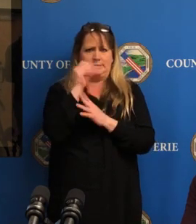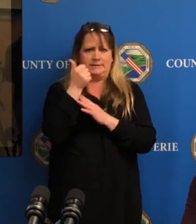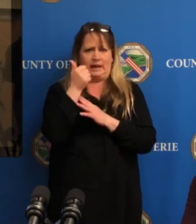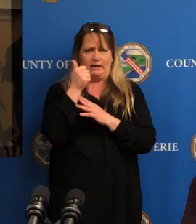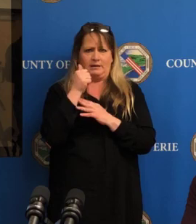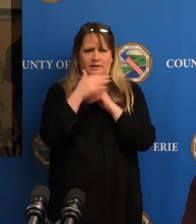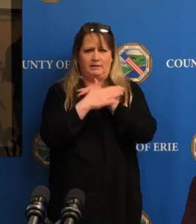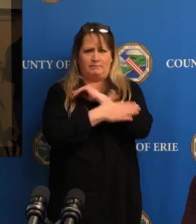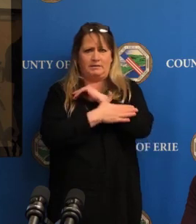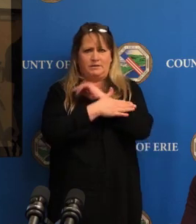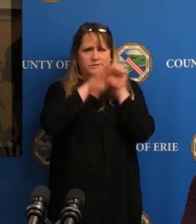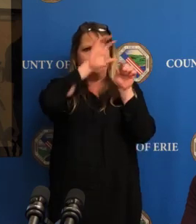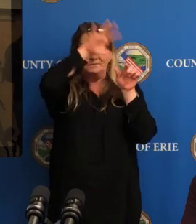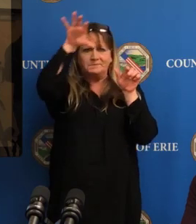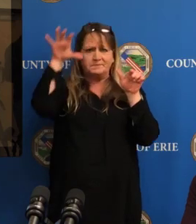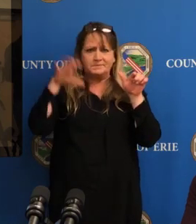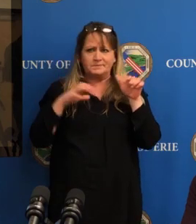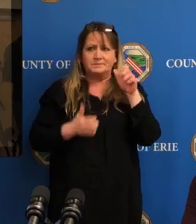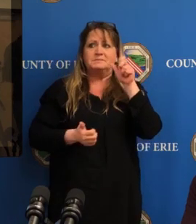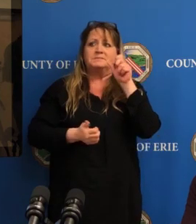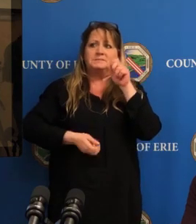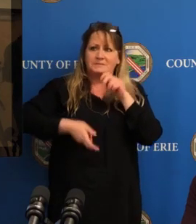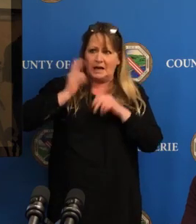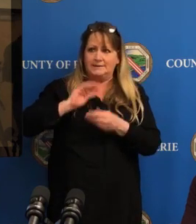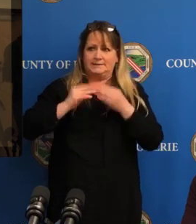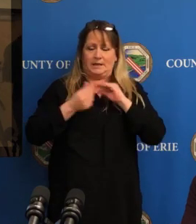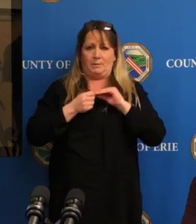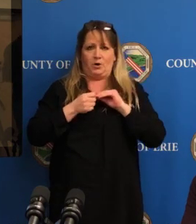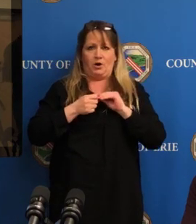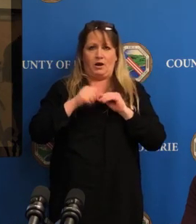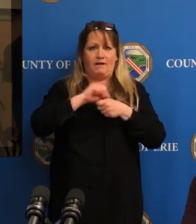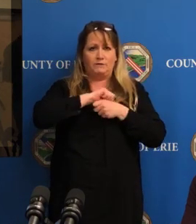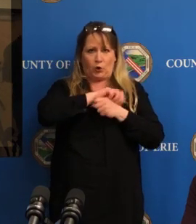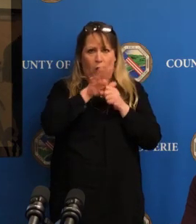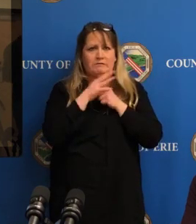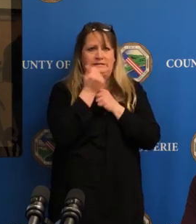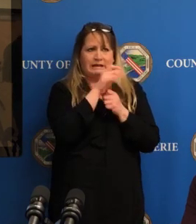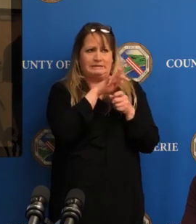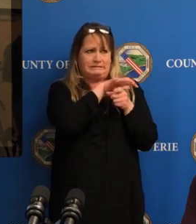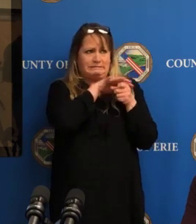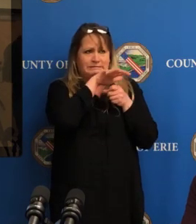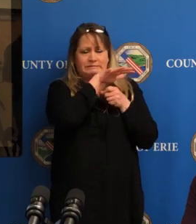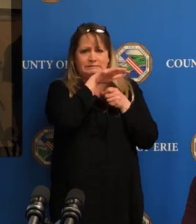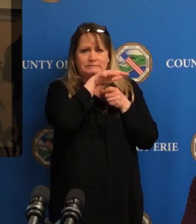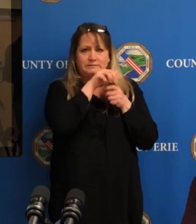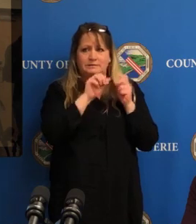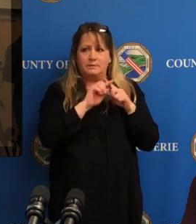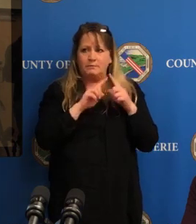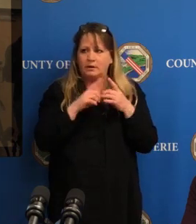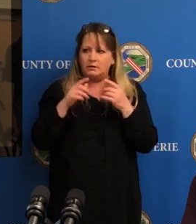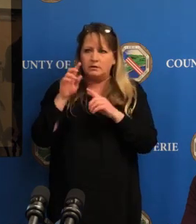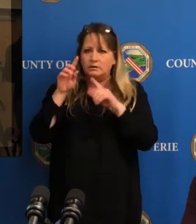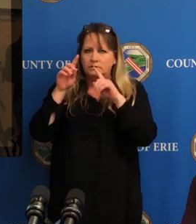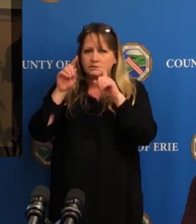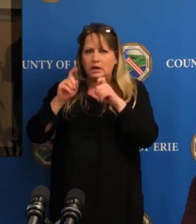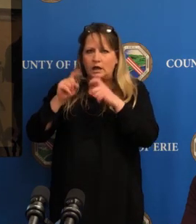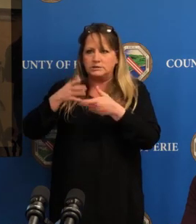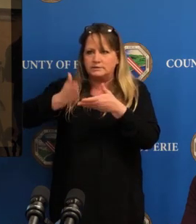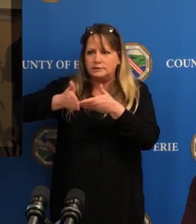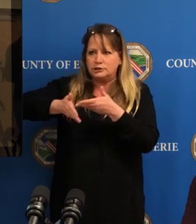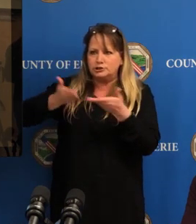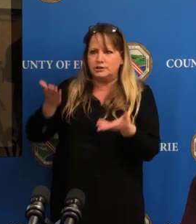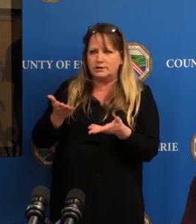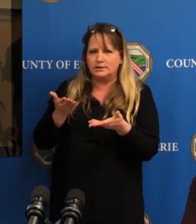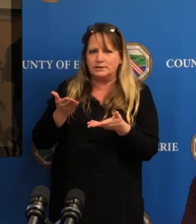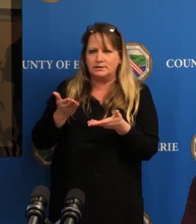with the highest number of COVID-19 cases, and yet the number of tests that have been completed in Erie County